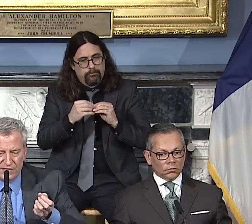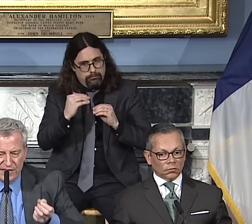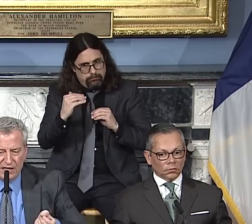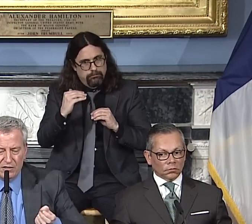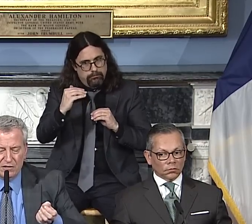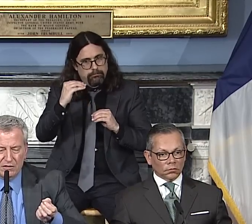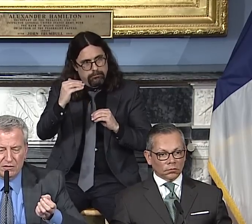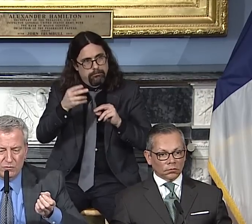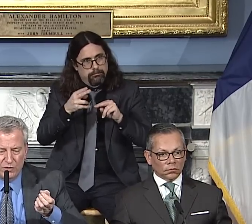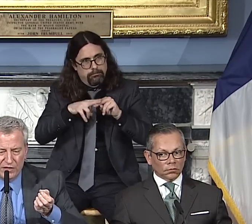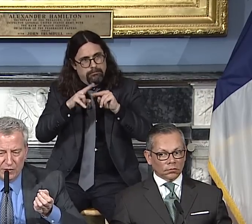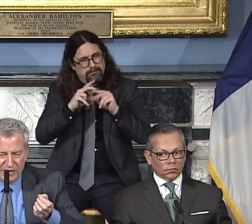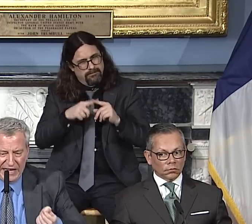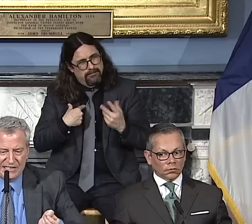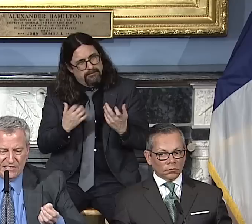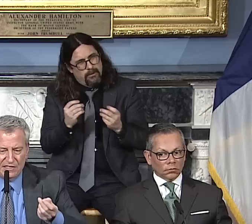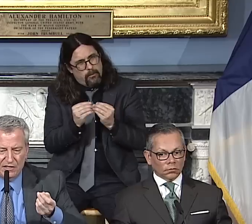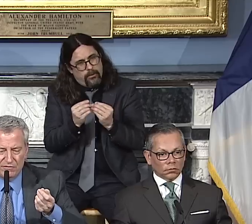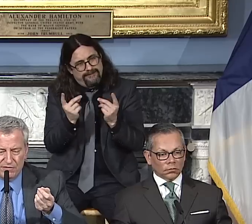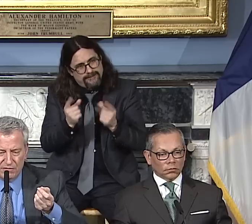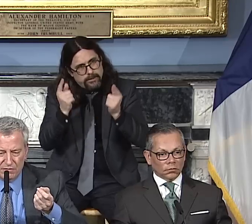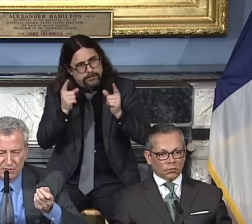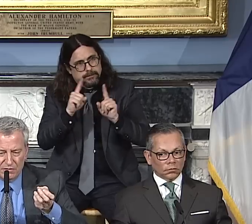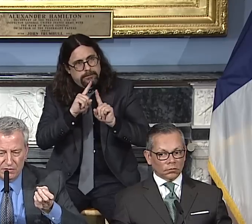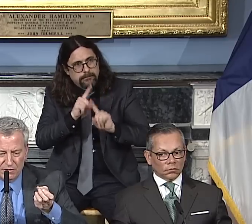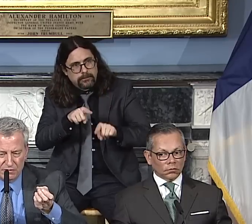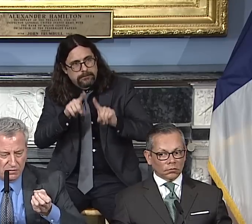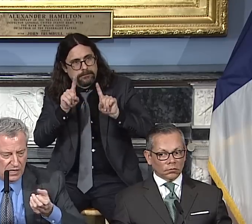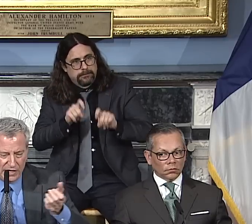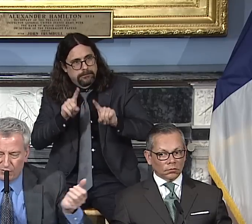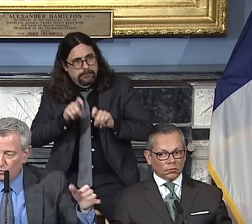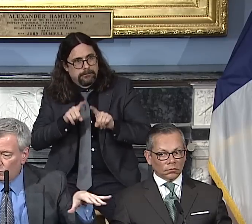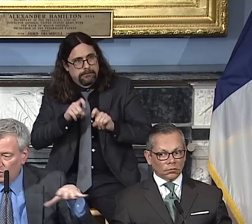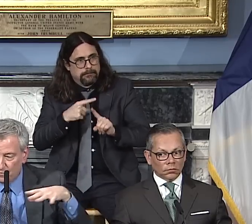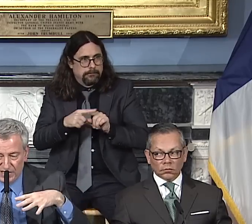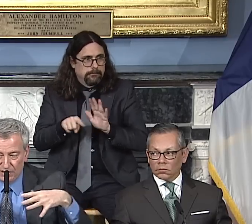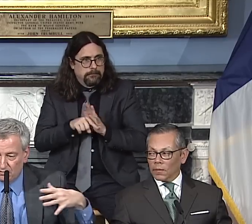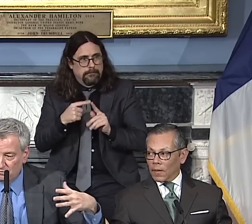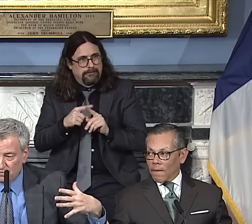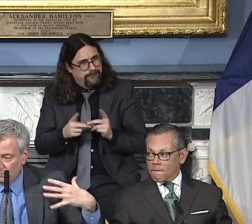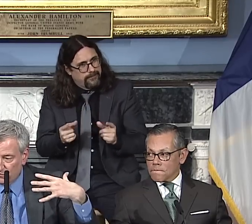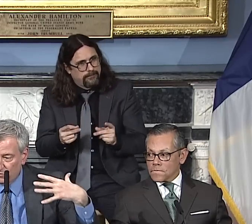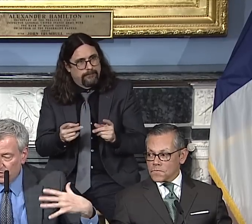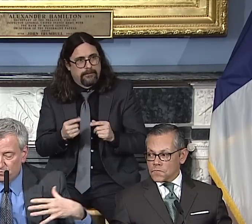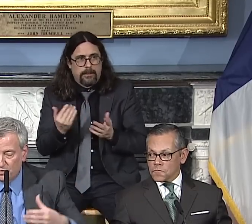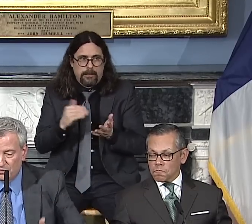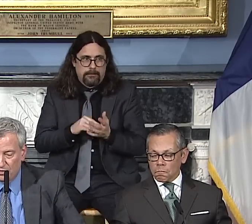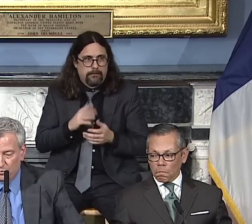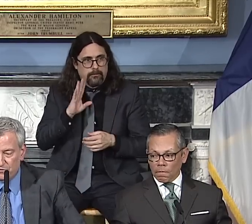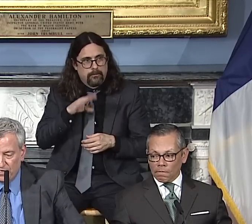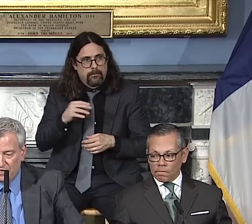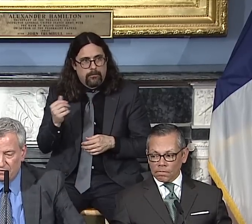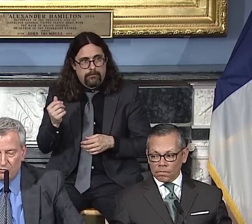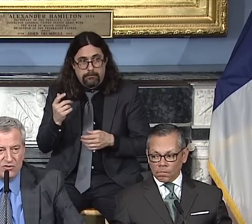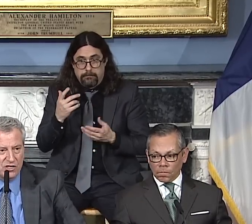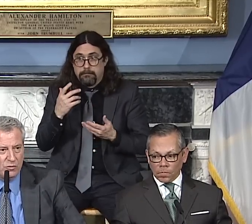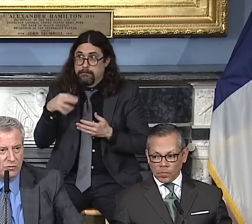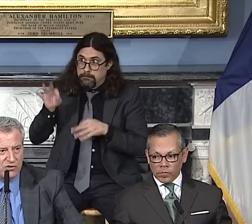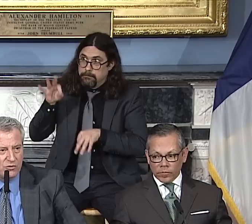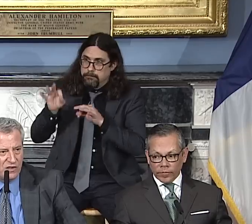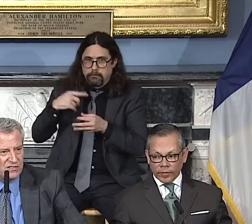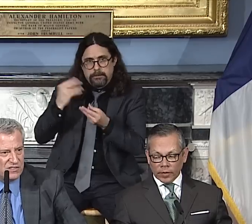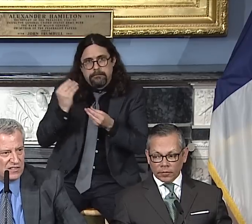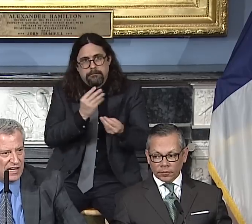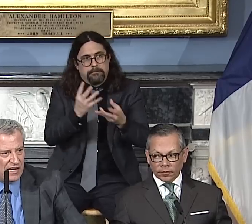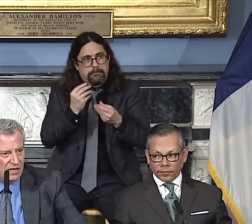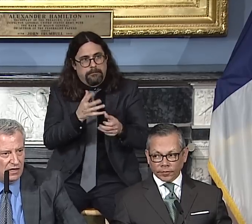So I think with a capacity of, again, everyone will update and confirm this, but you know, we've said originally we